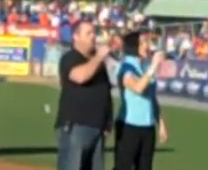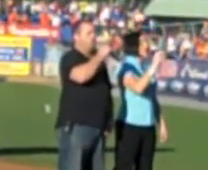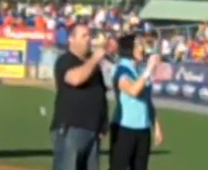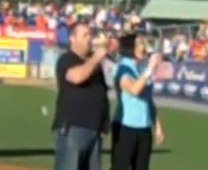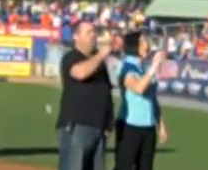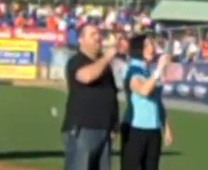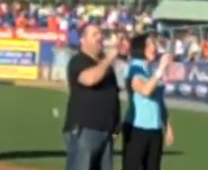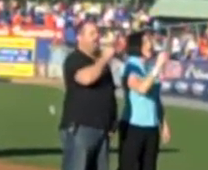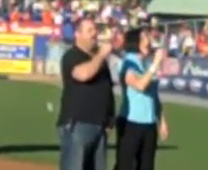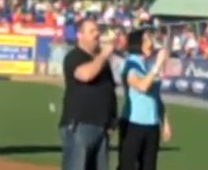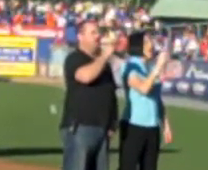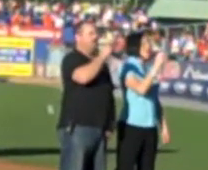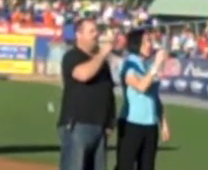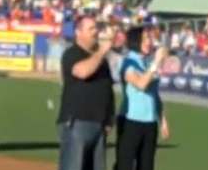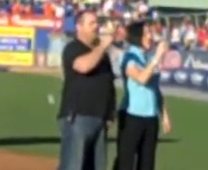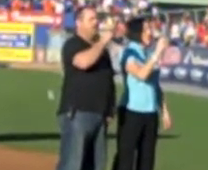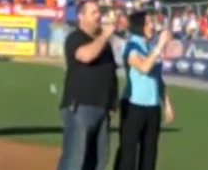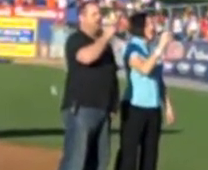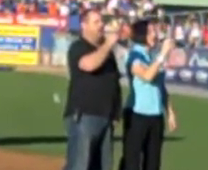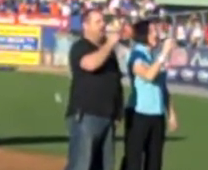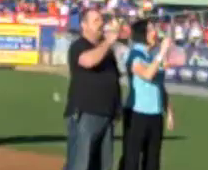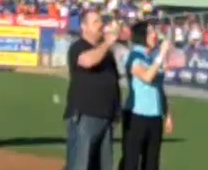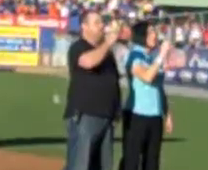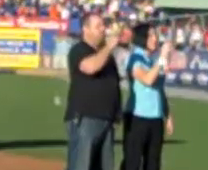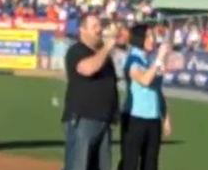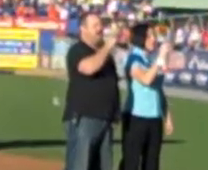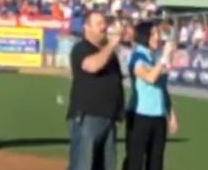of the brave.